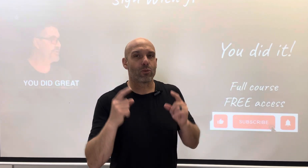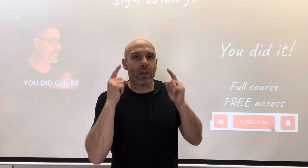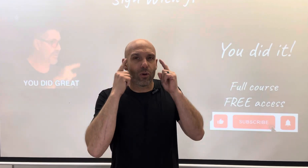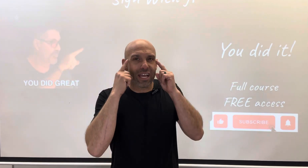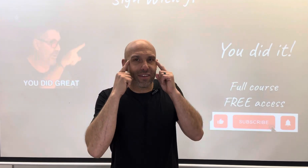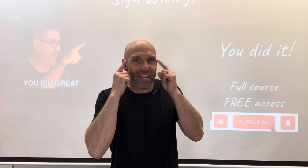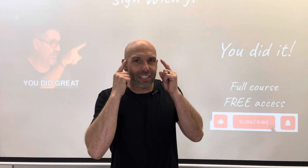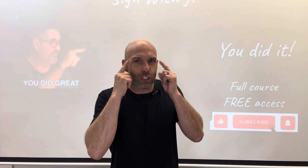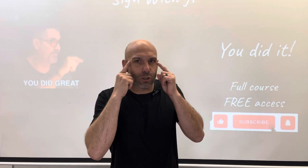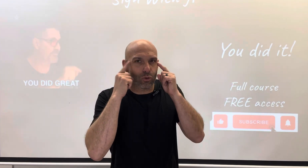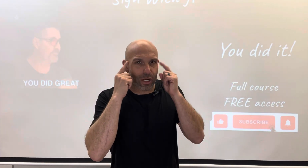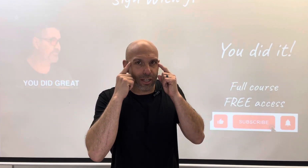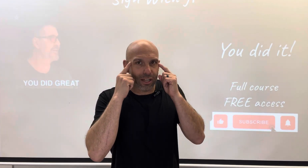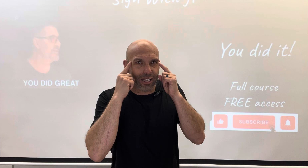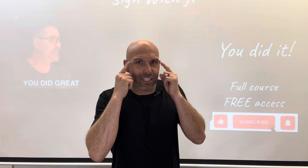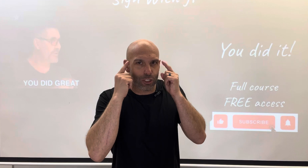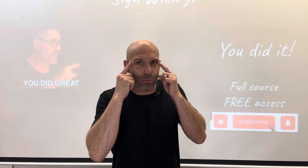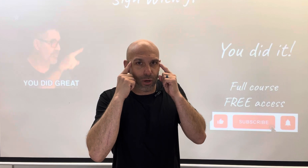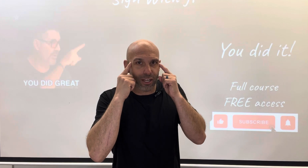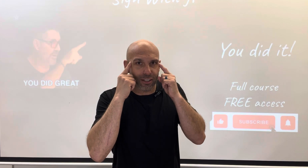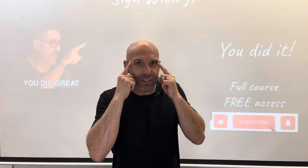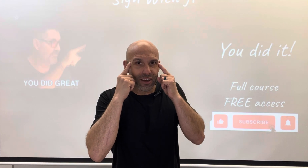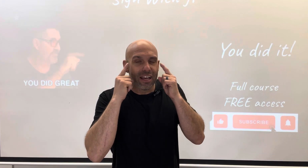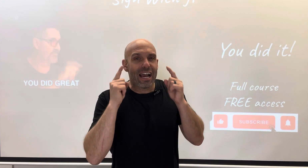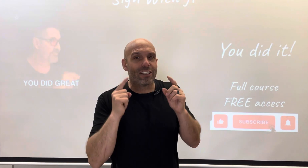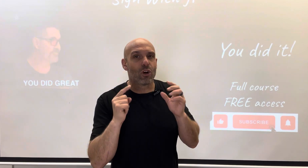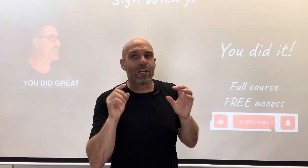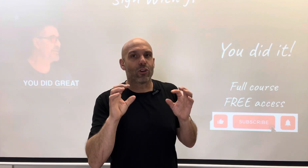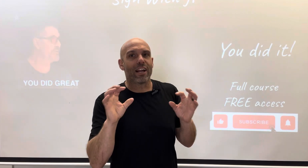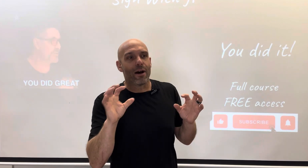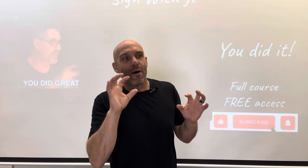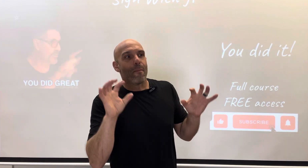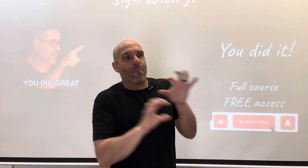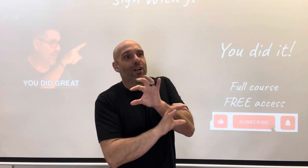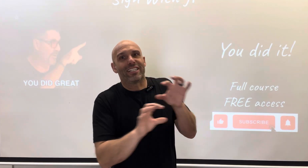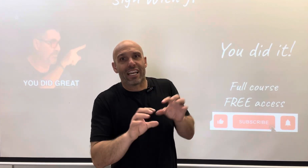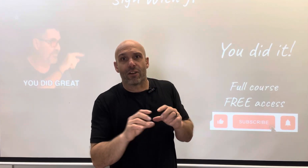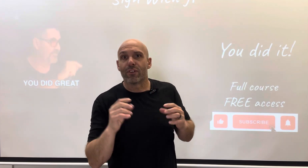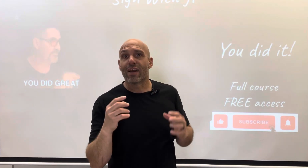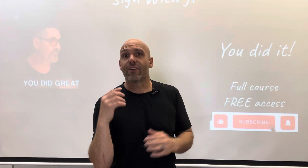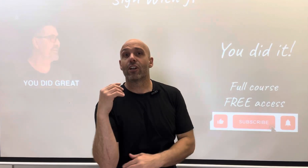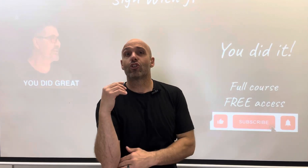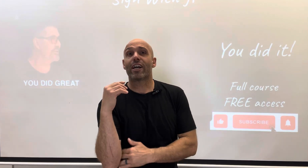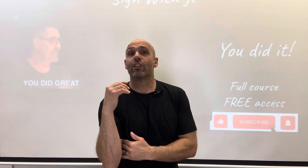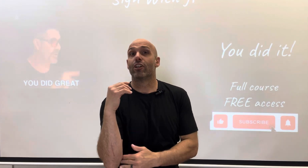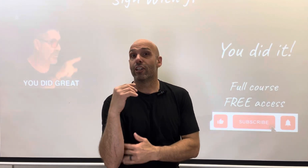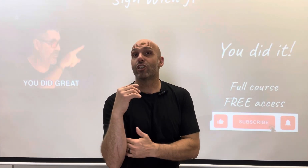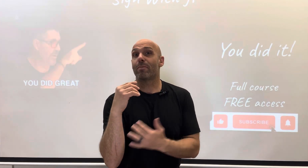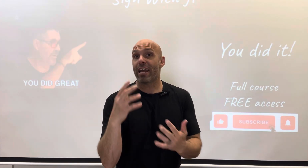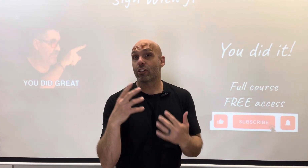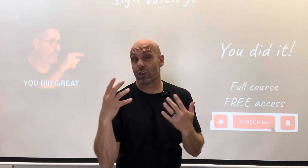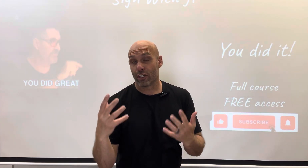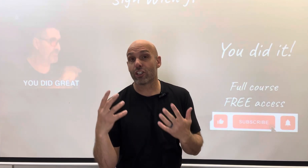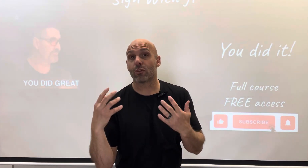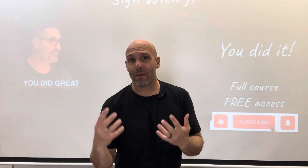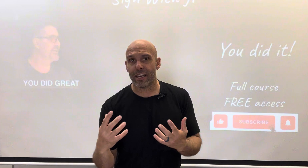only have an English grid, an English brain. And so we try to put it together. If you've ever tried to learn Spanish or learn